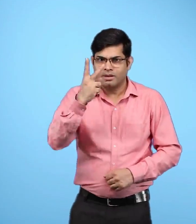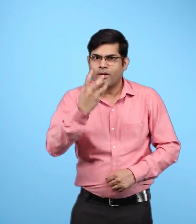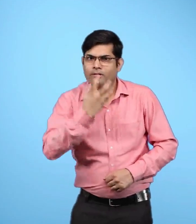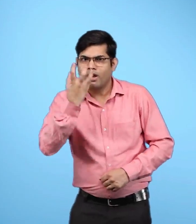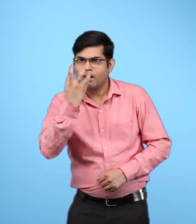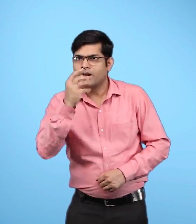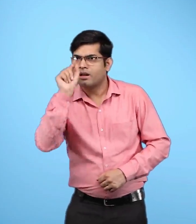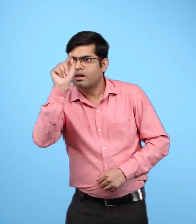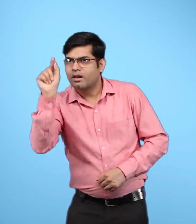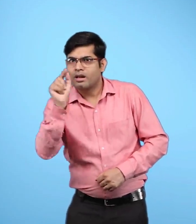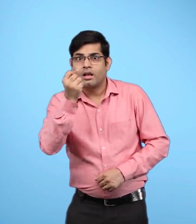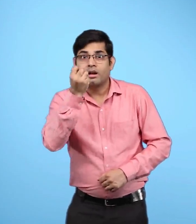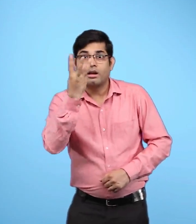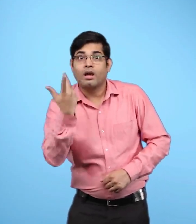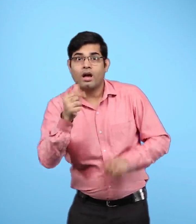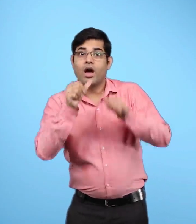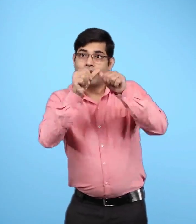Count and write.